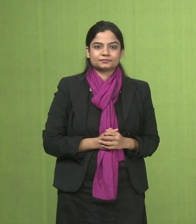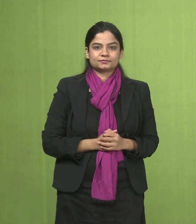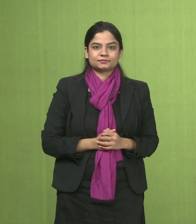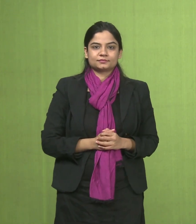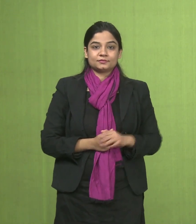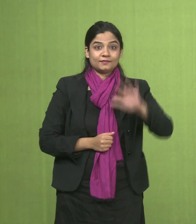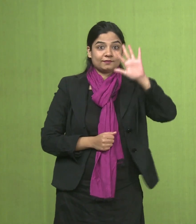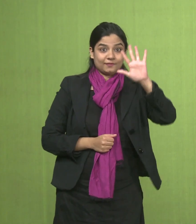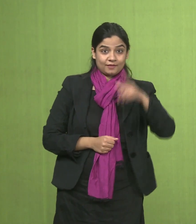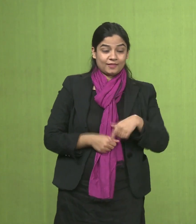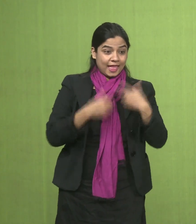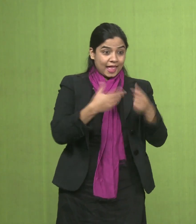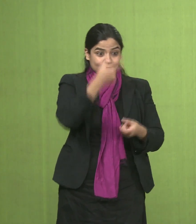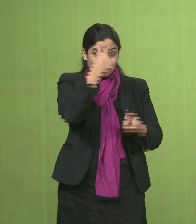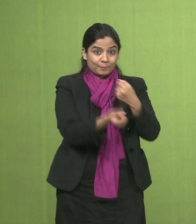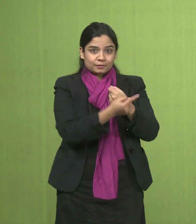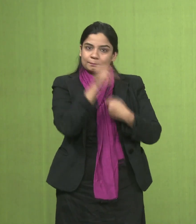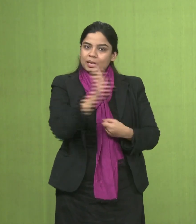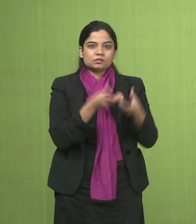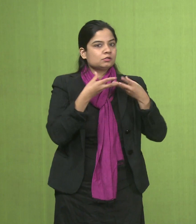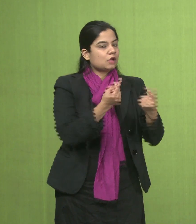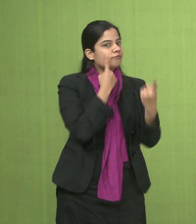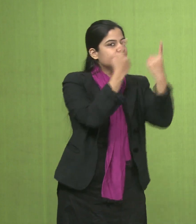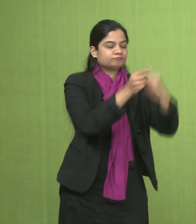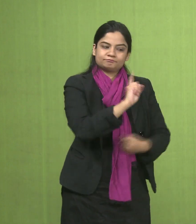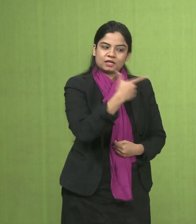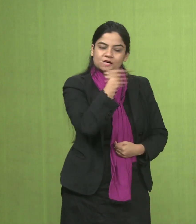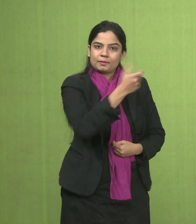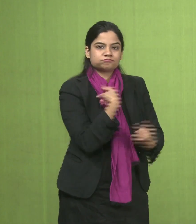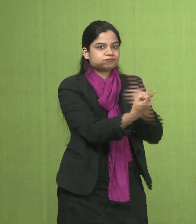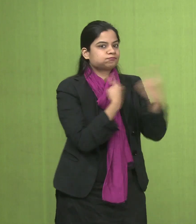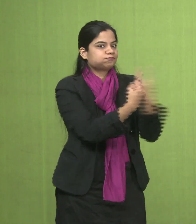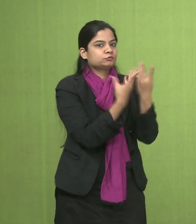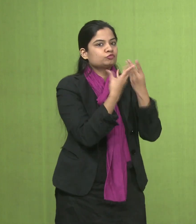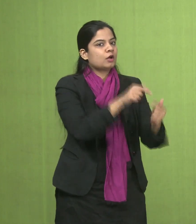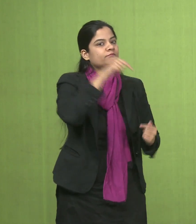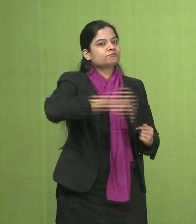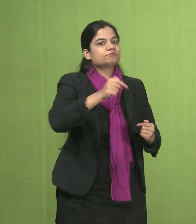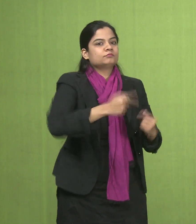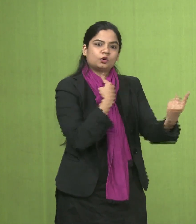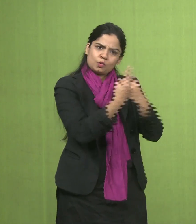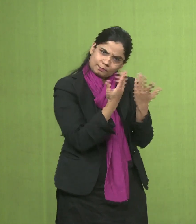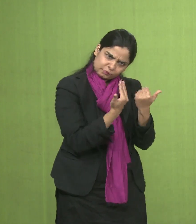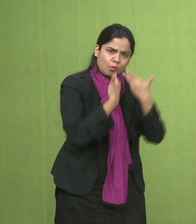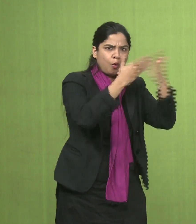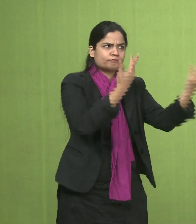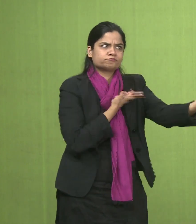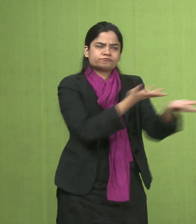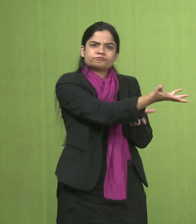consideration. Fifth is right to seek redressal. You have the whole right for fair settlement and compensation. You can